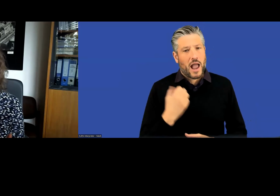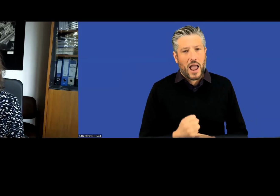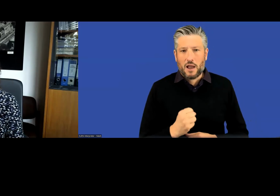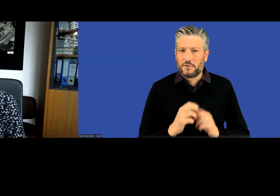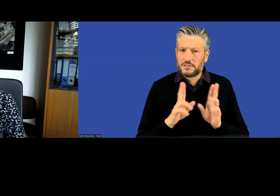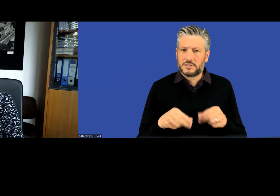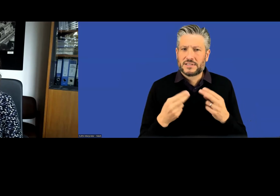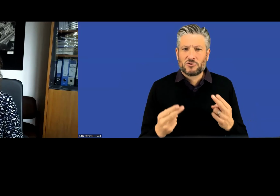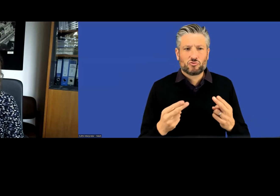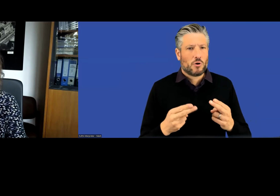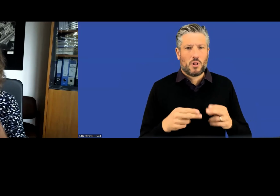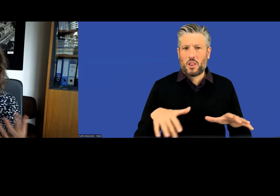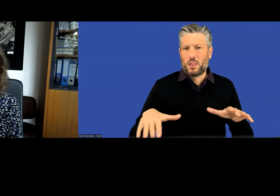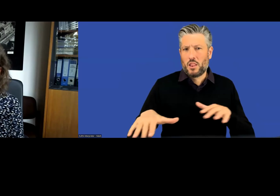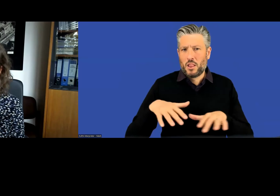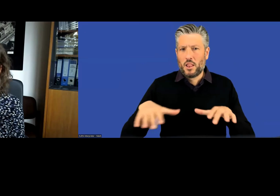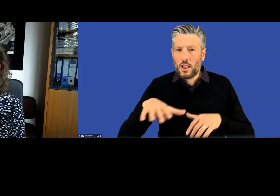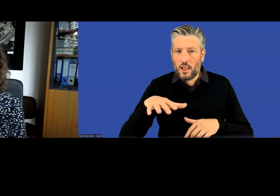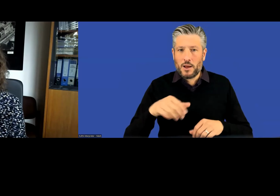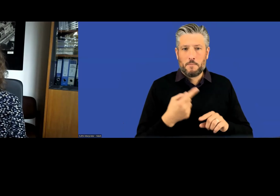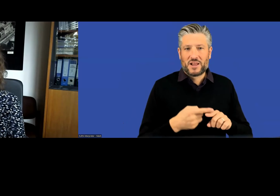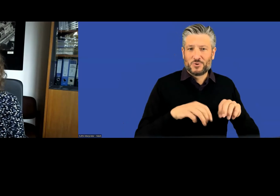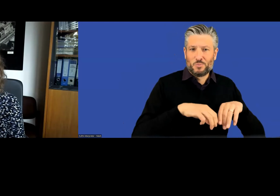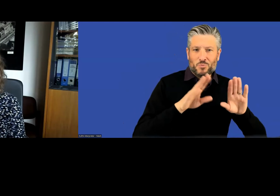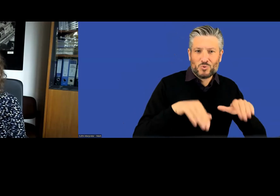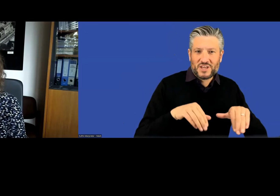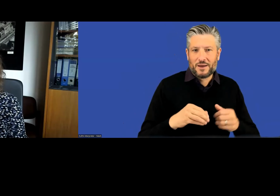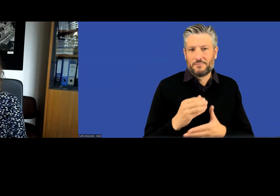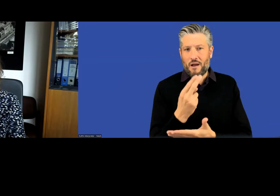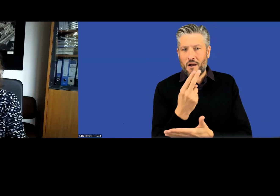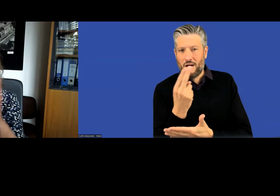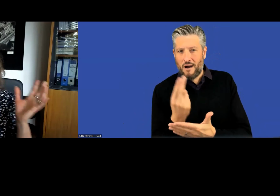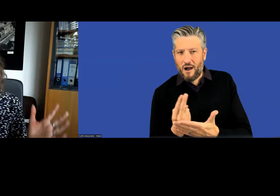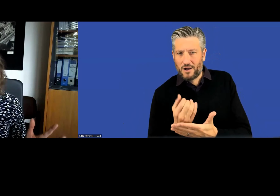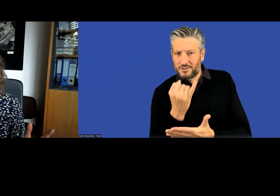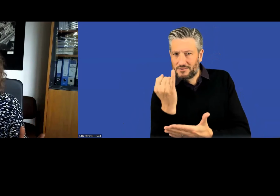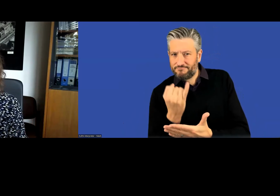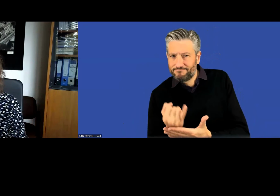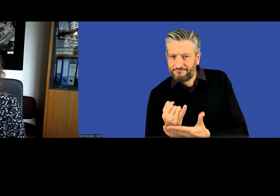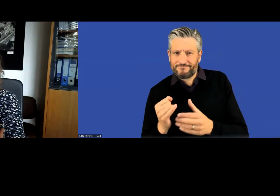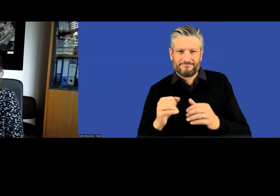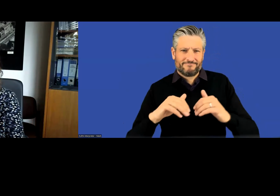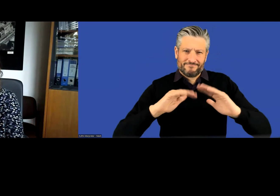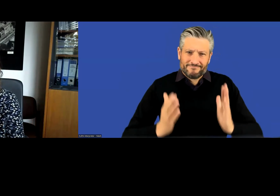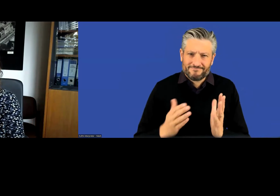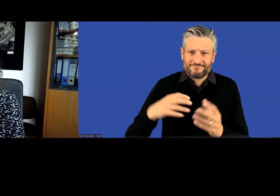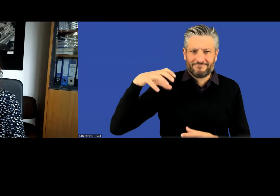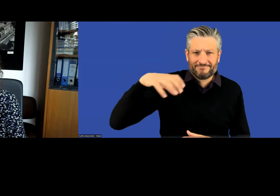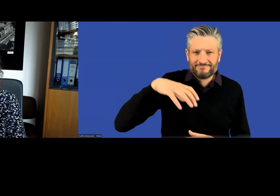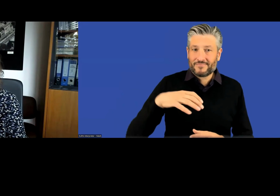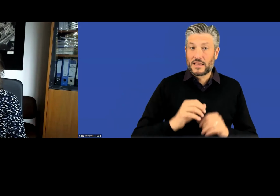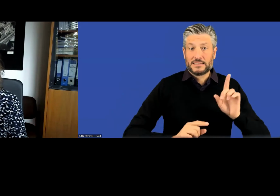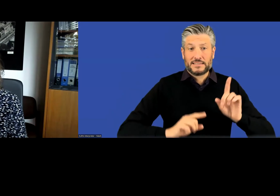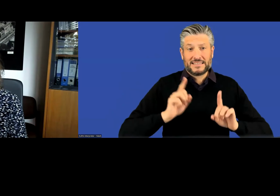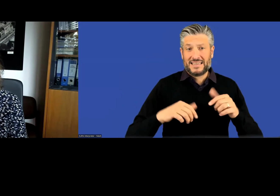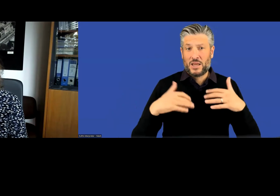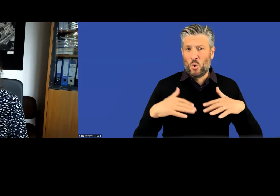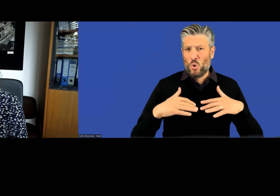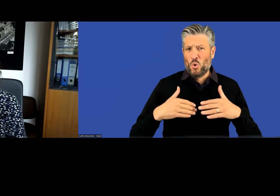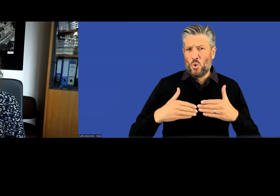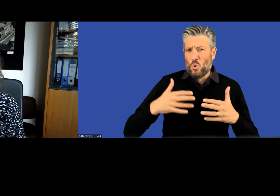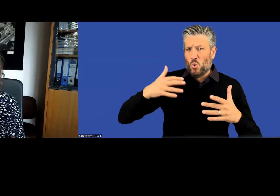sites, museums, monuments, artworks, historic cities, the list goes on, as well as performance works,